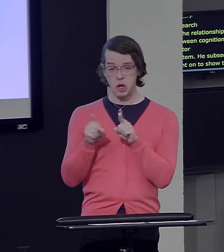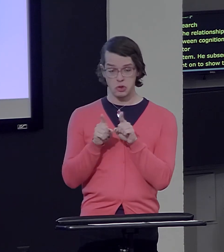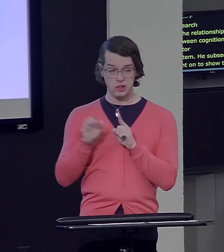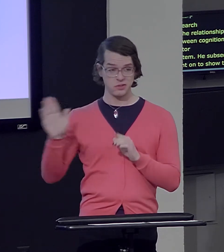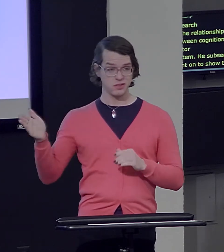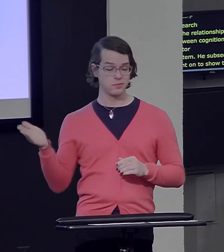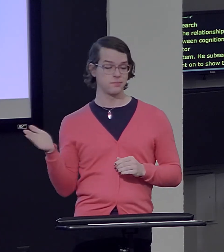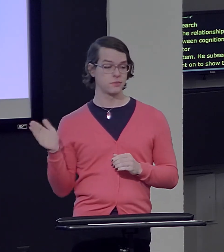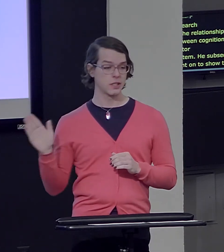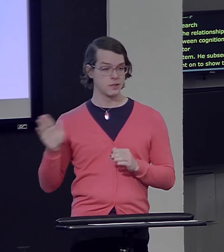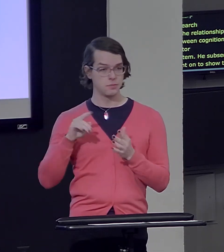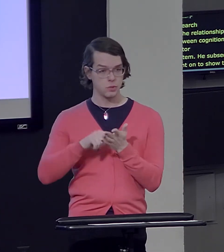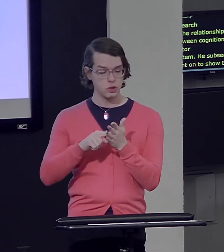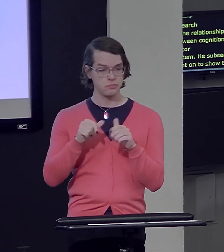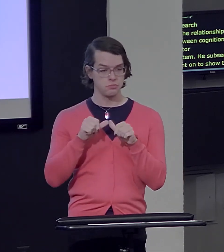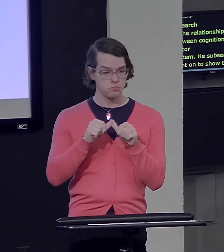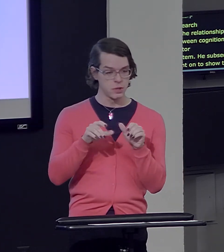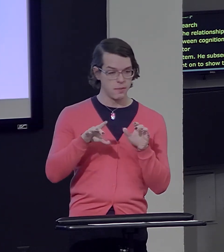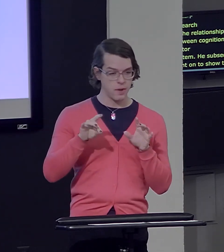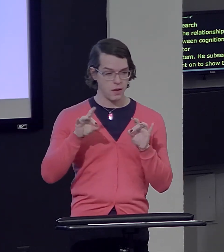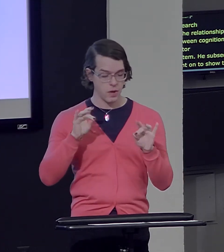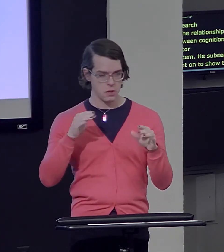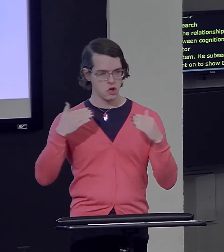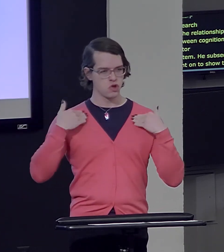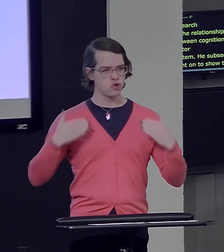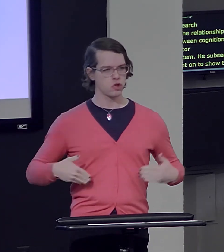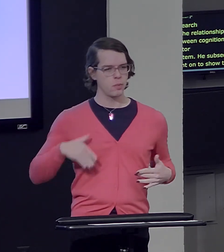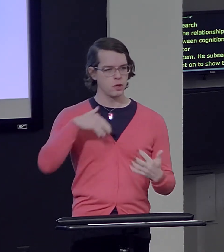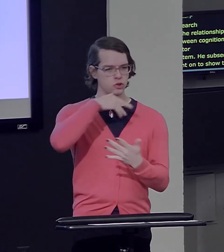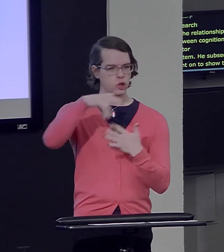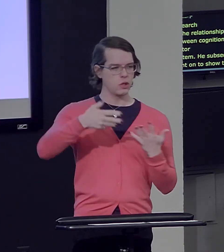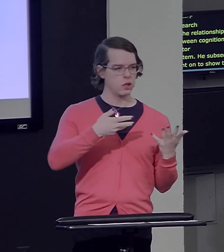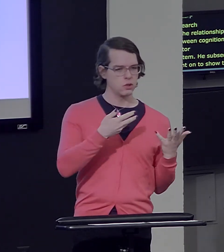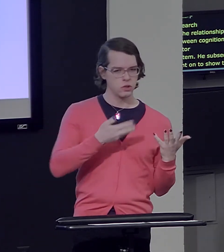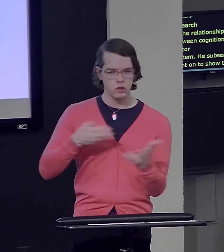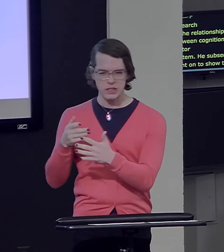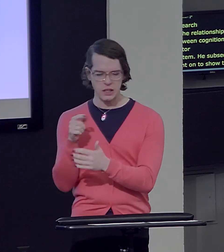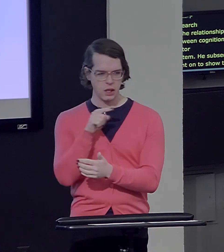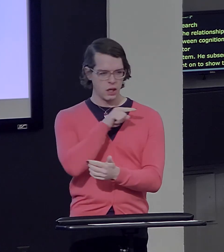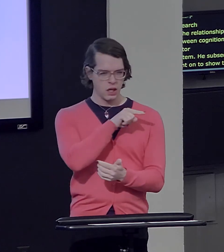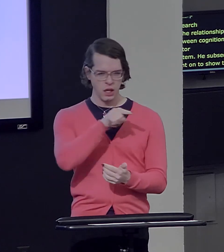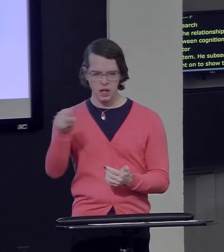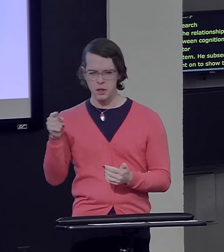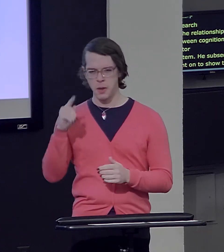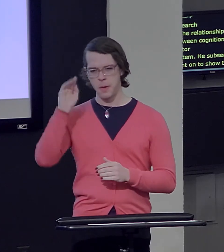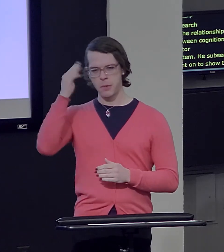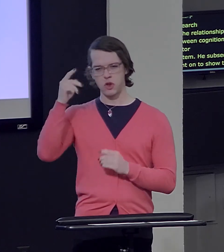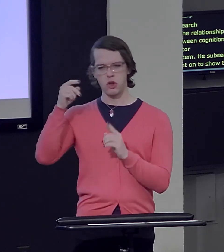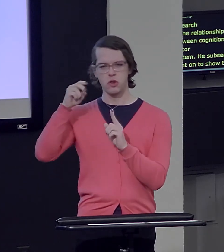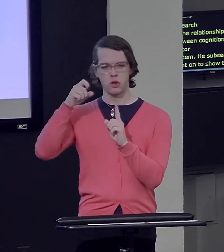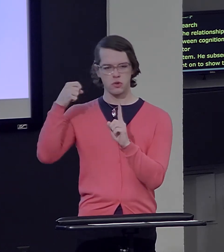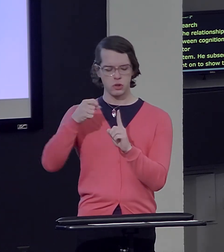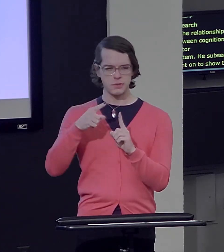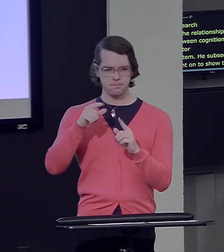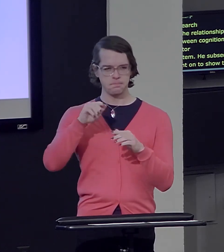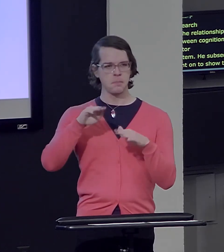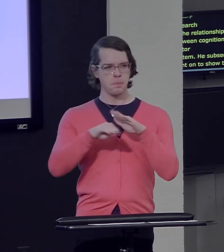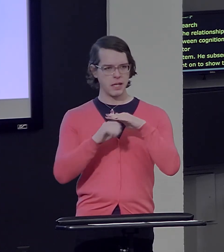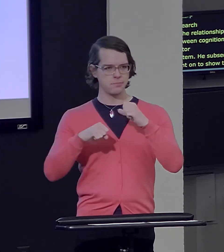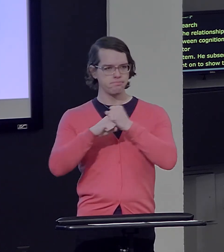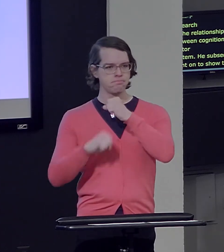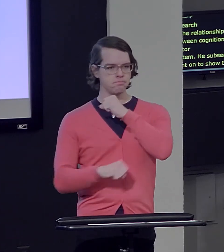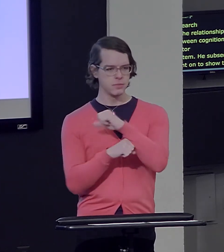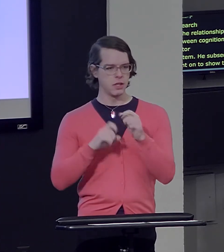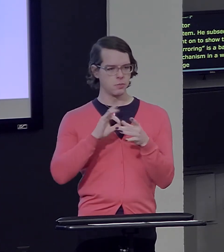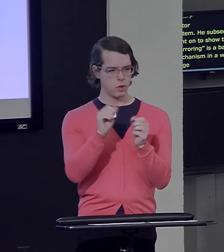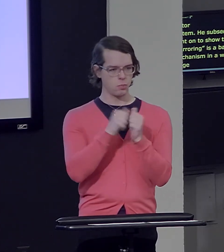This discovery sparked research in the relationship between cognition and motor systems, and he subsequently went on to show that